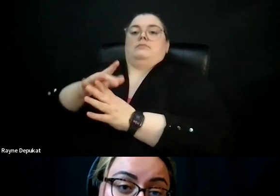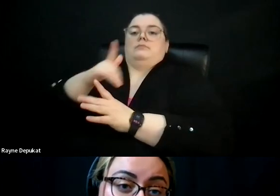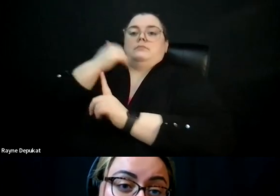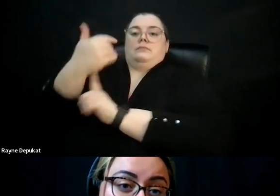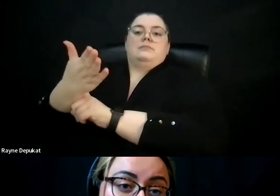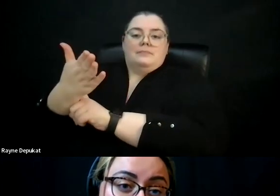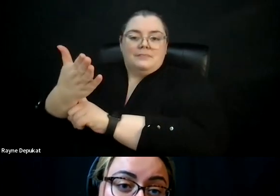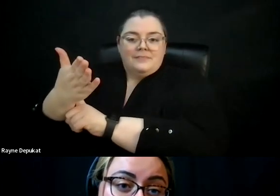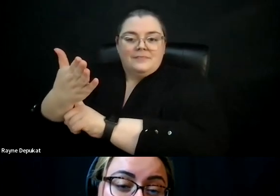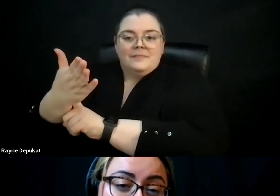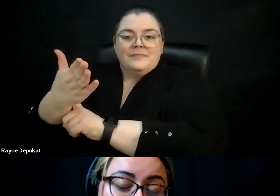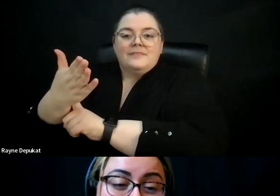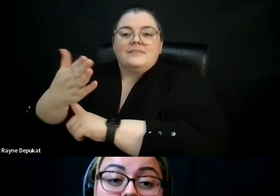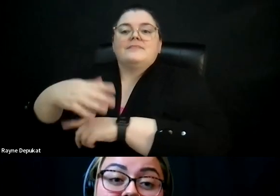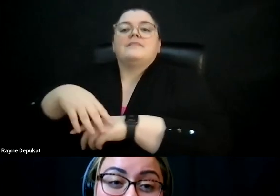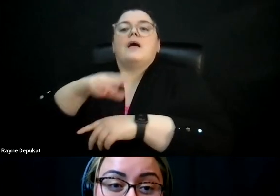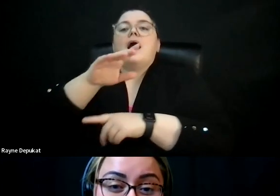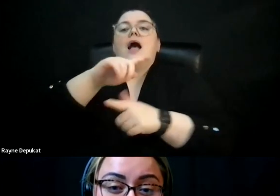nature, it's a red flag.